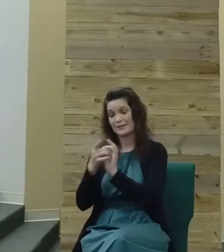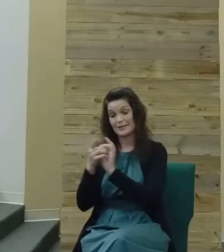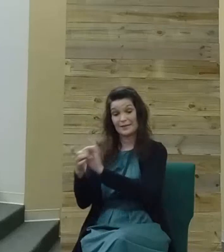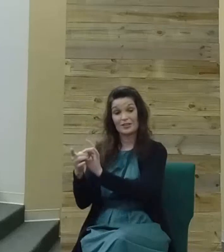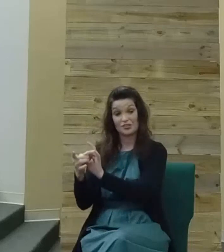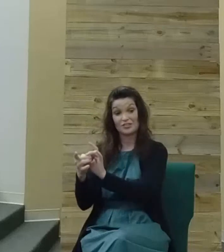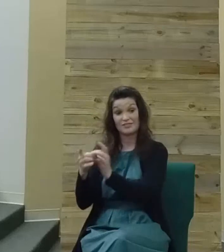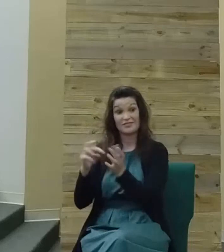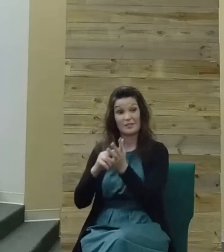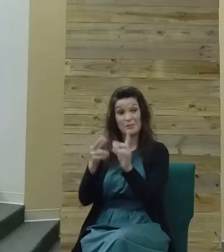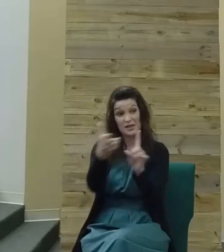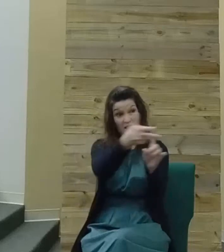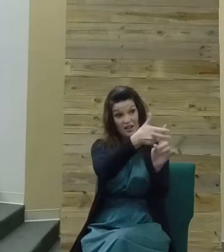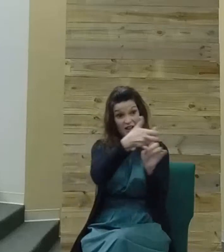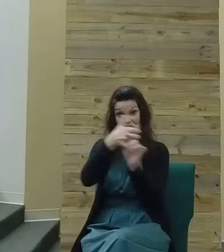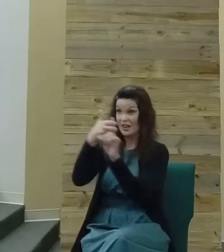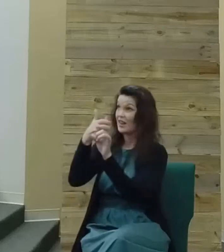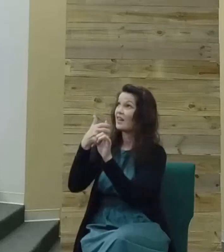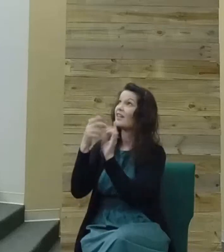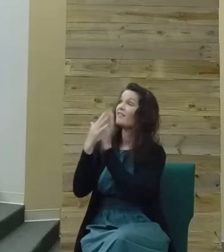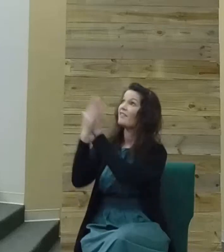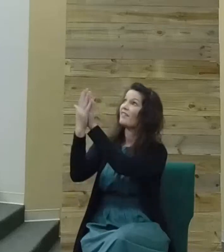Reconciliation brings you to God.